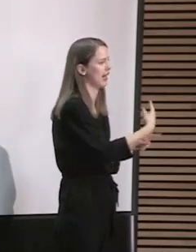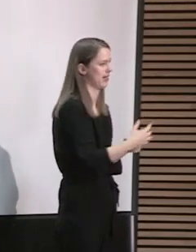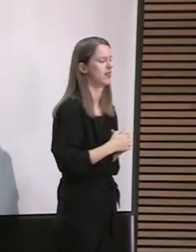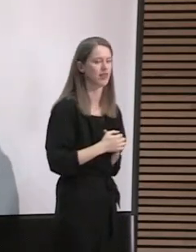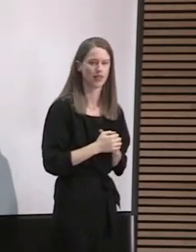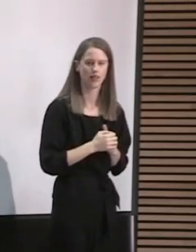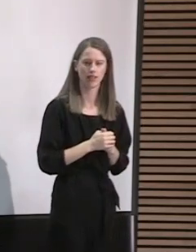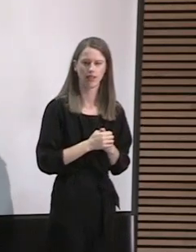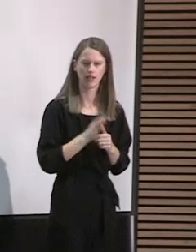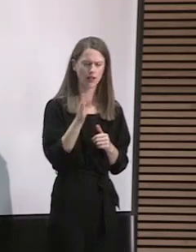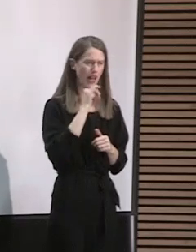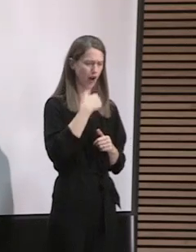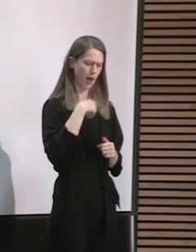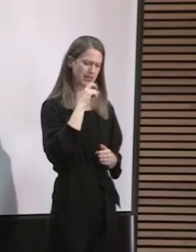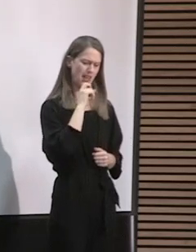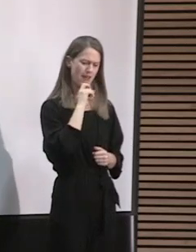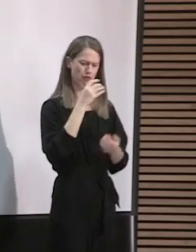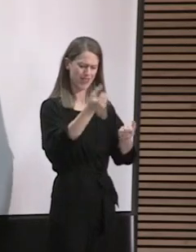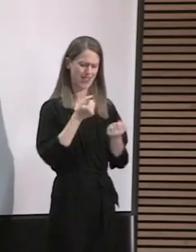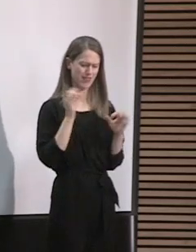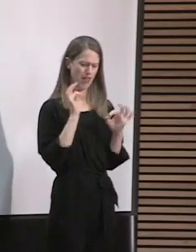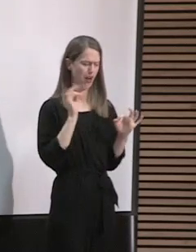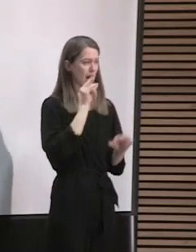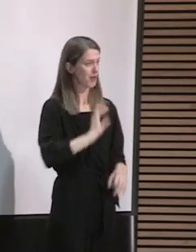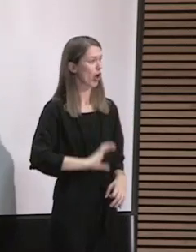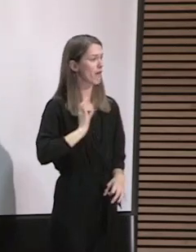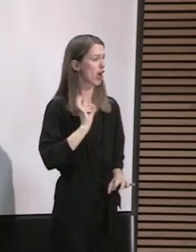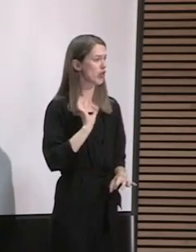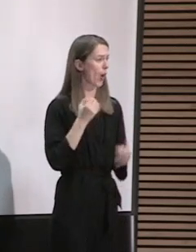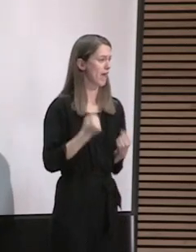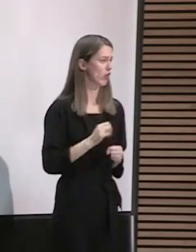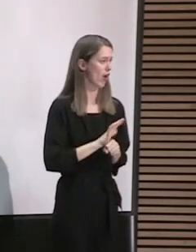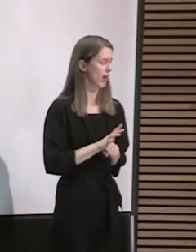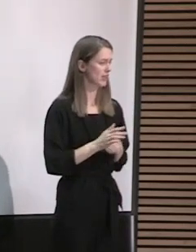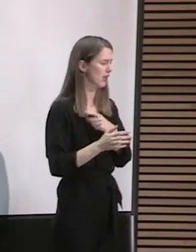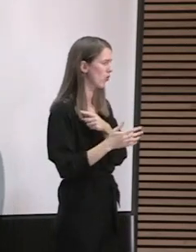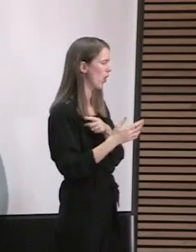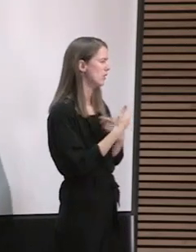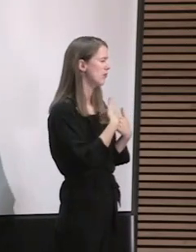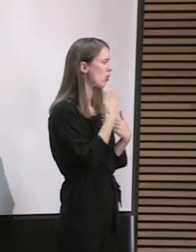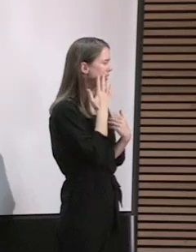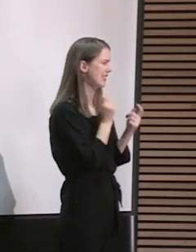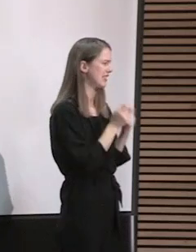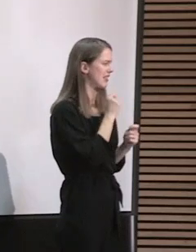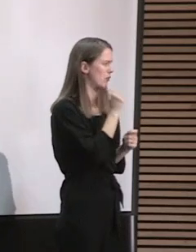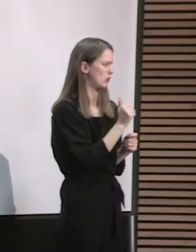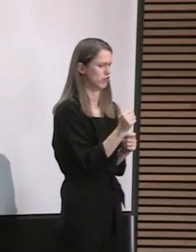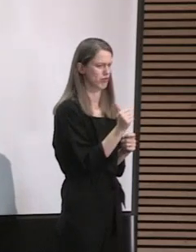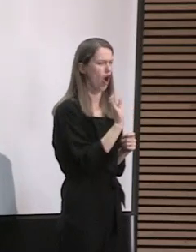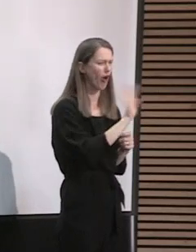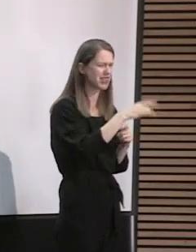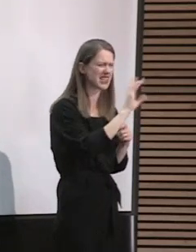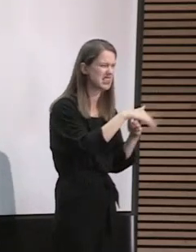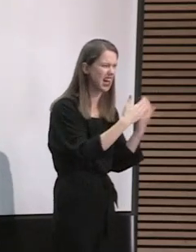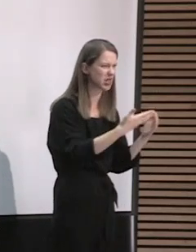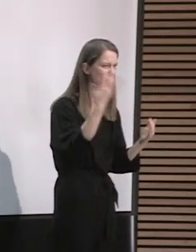at one of these facilities and you haven't had the result back, you can be confident that it's a negative, basically. Well, it depends on when that was taken. If it was taken, if it's more than 10 days